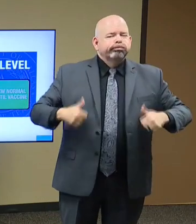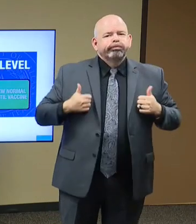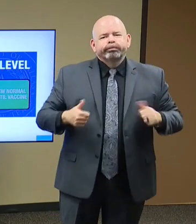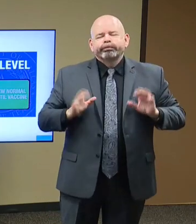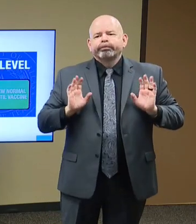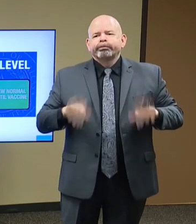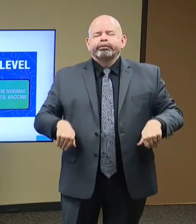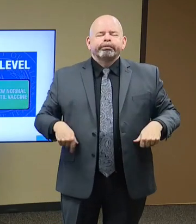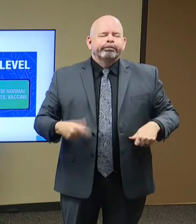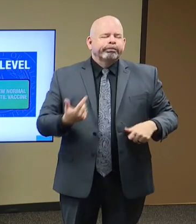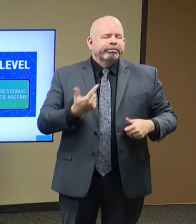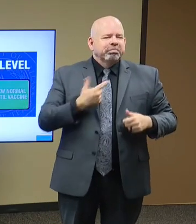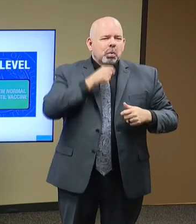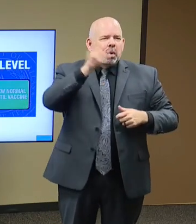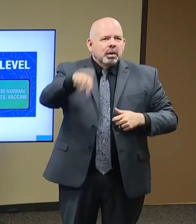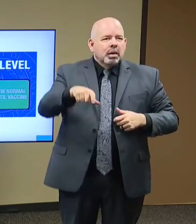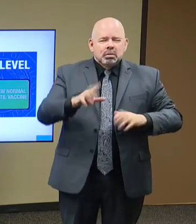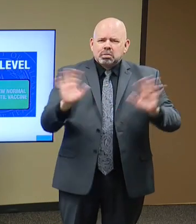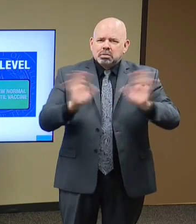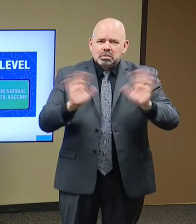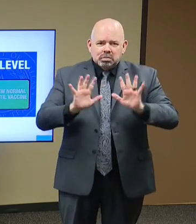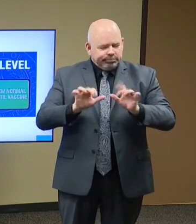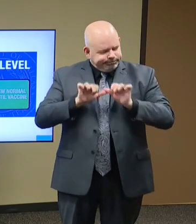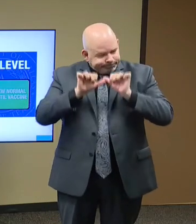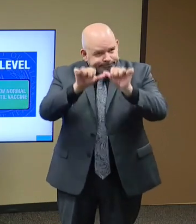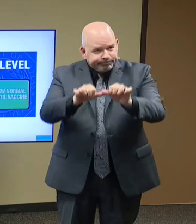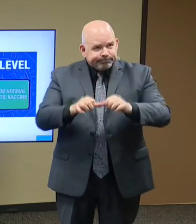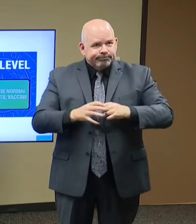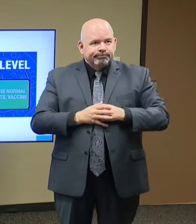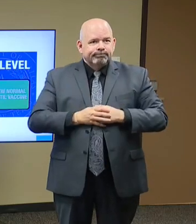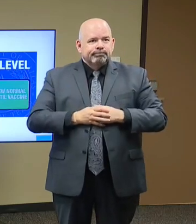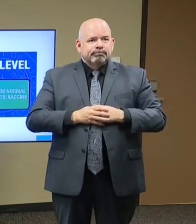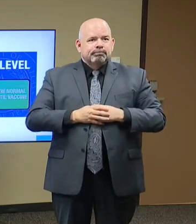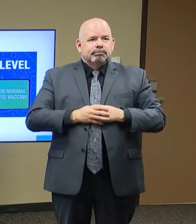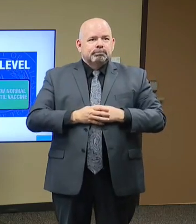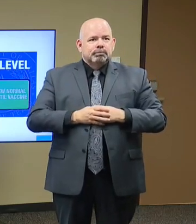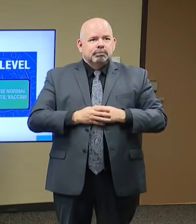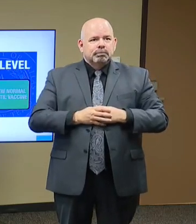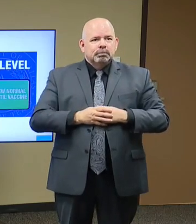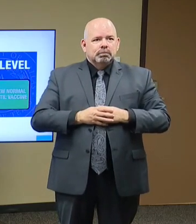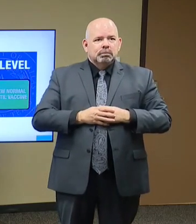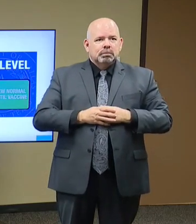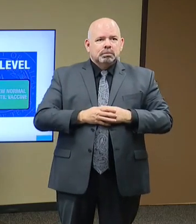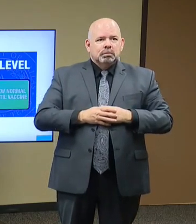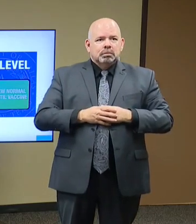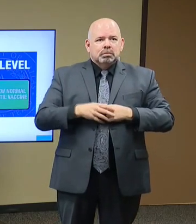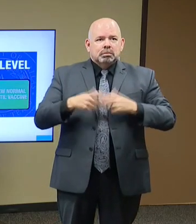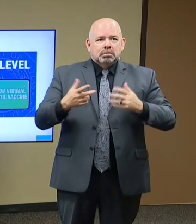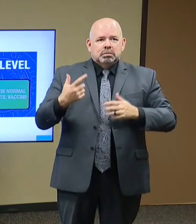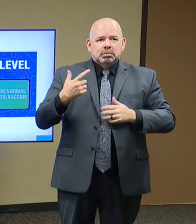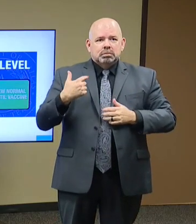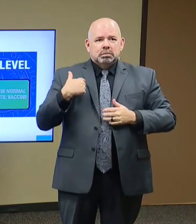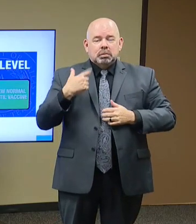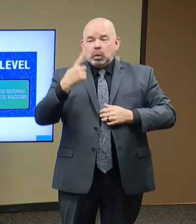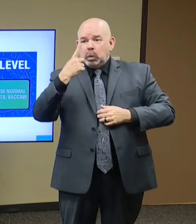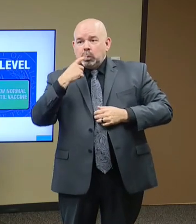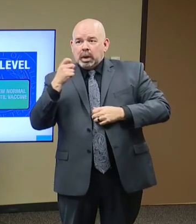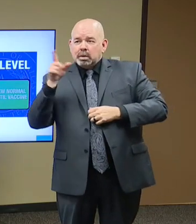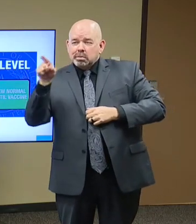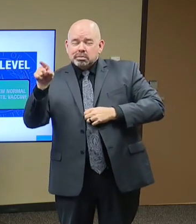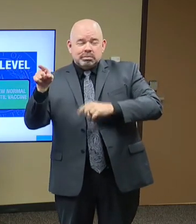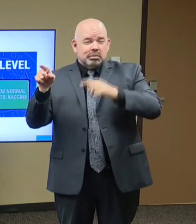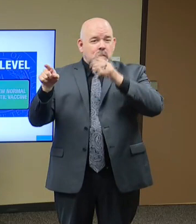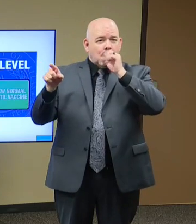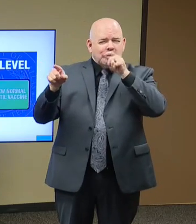the various things that, now that's different from being orange to versus